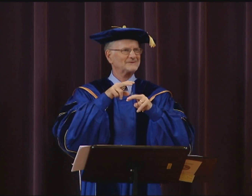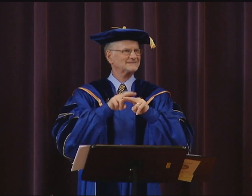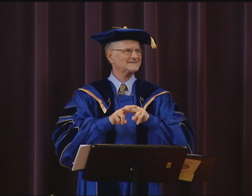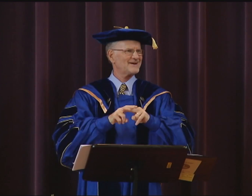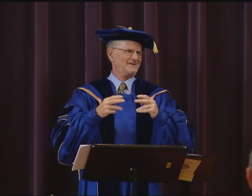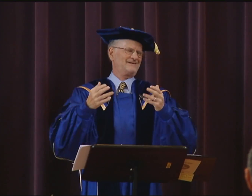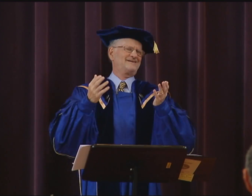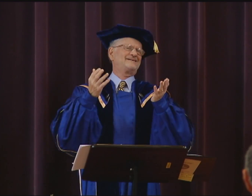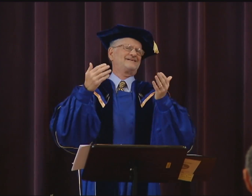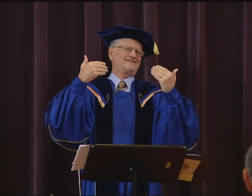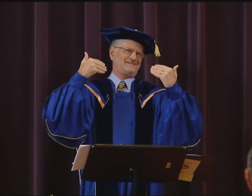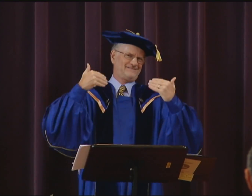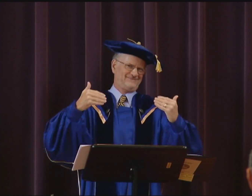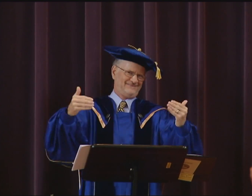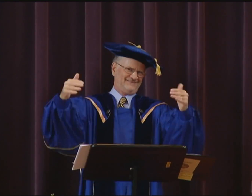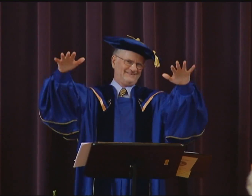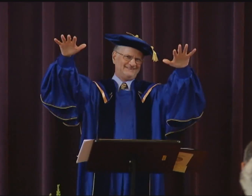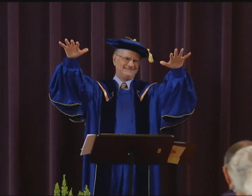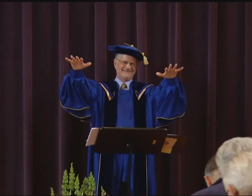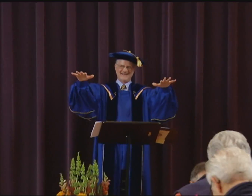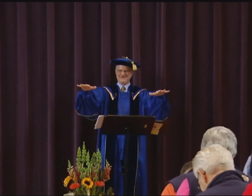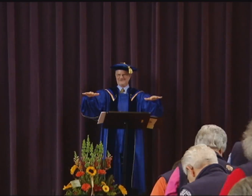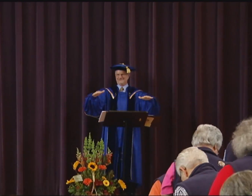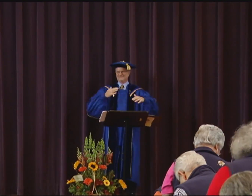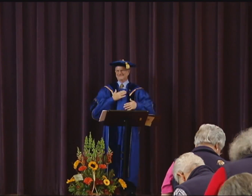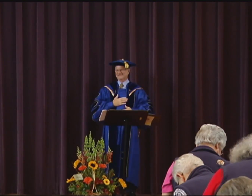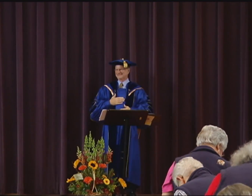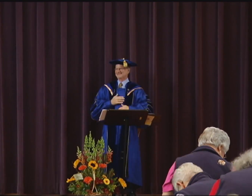Would you all like to sit down? Of course. Please proceed and have a seat.